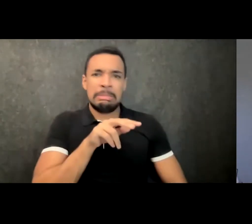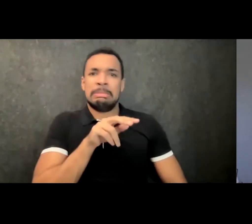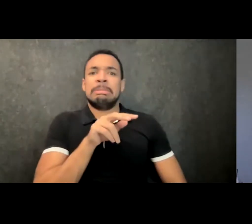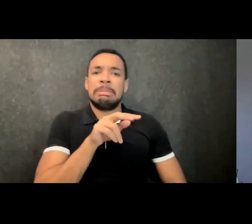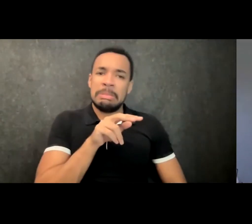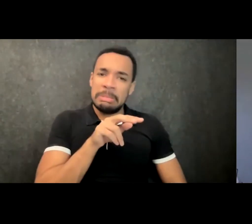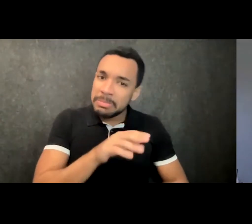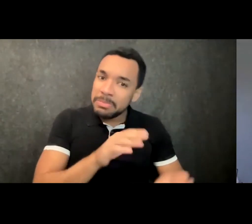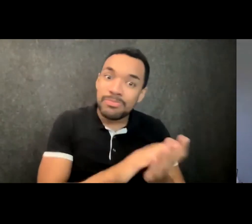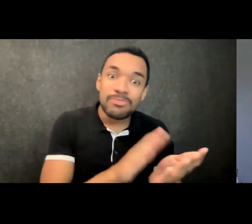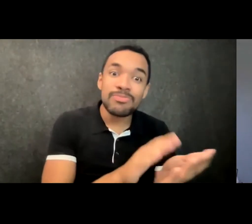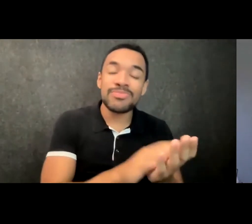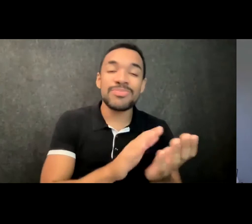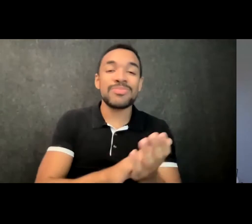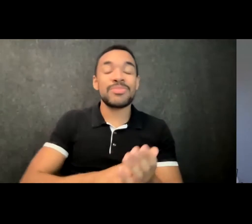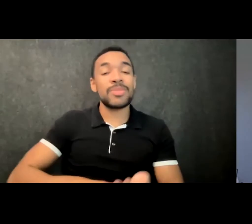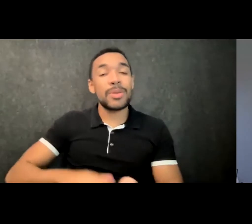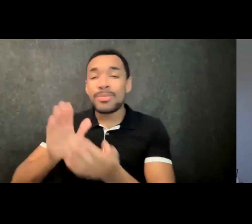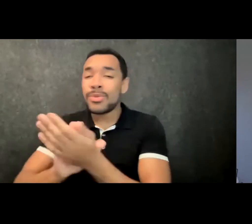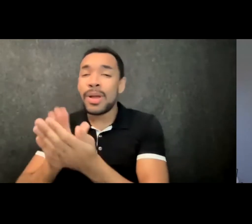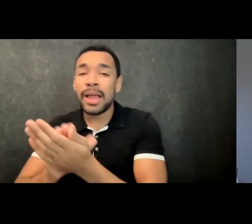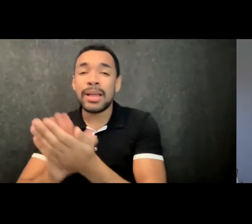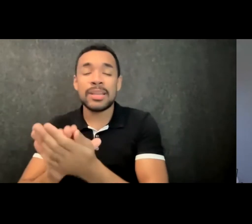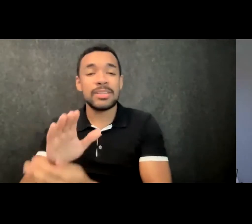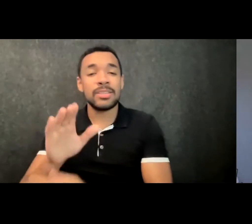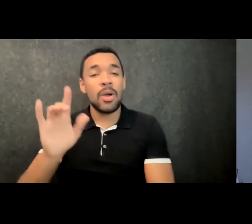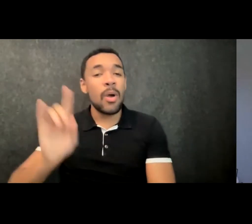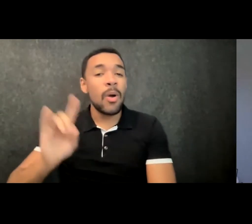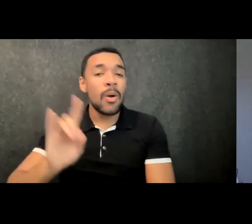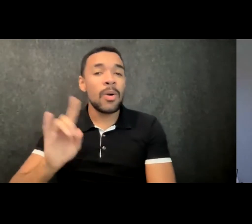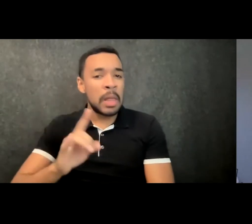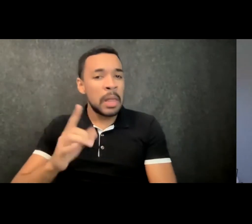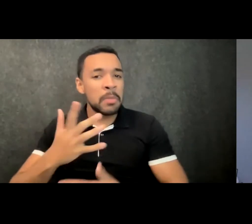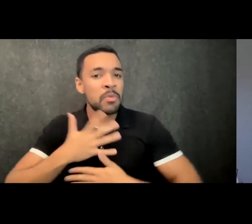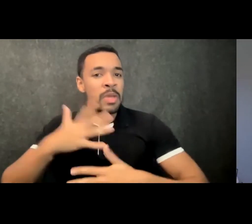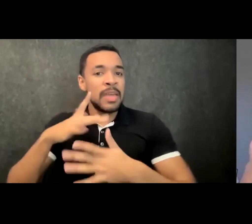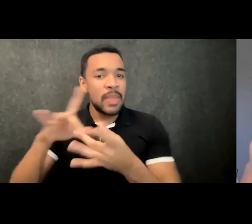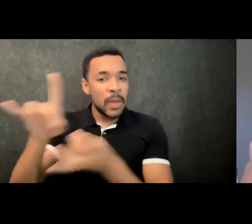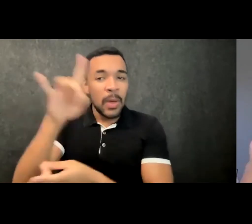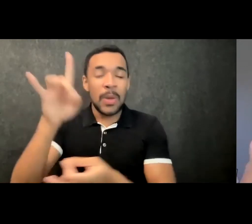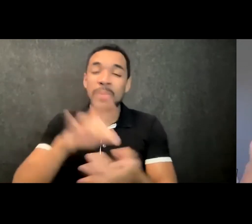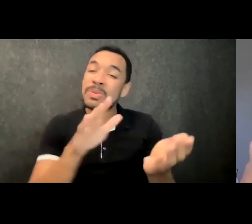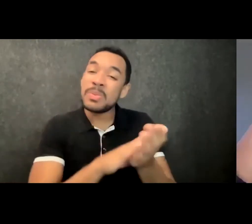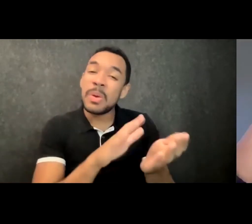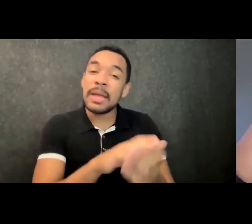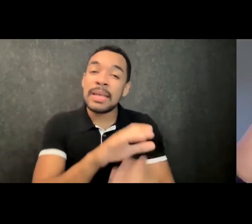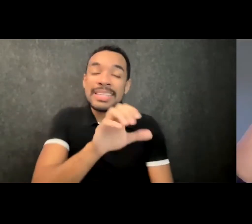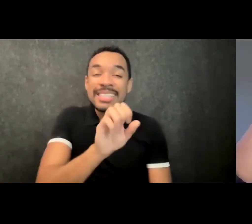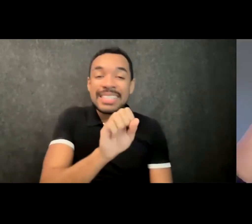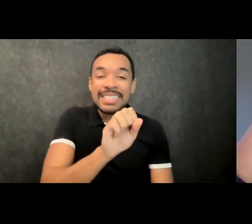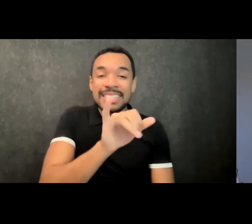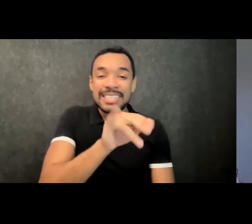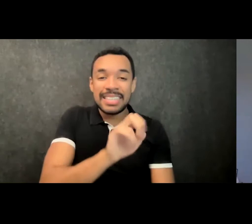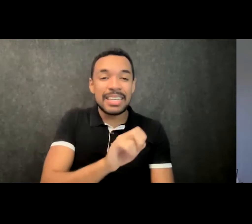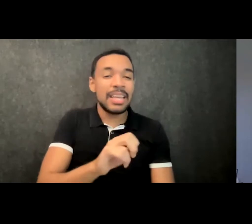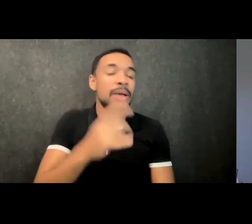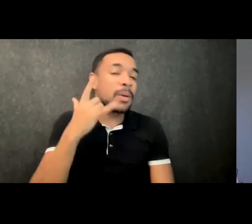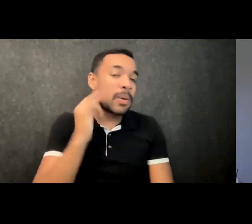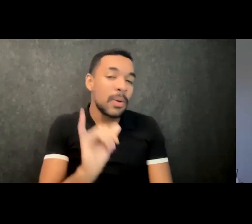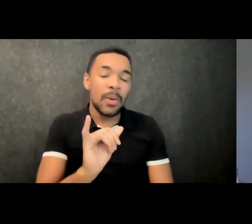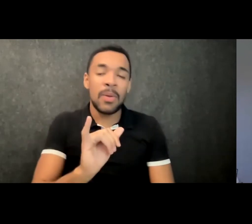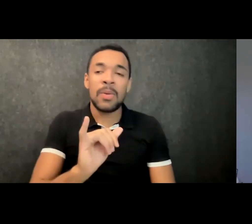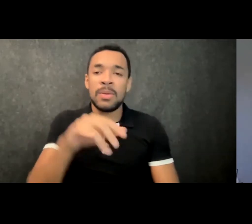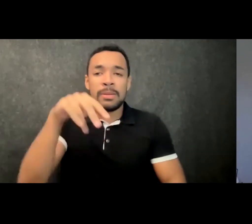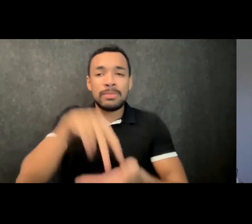Oakland's breathing ghost. Praise be to Sinaloa, to the white Goldilocks standing with no shoes on in the parking